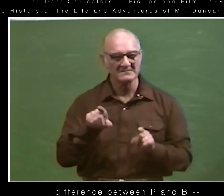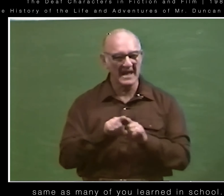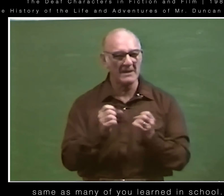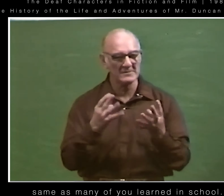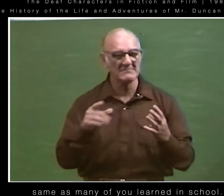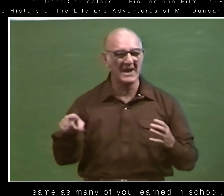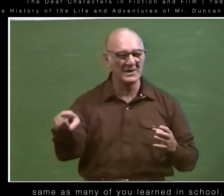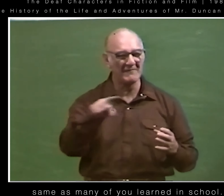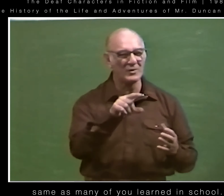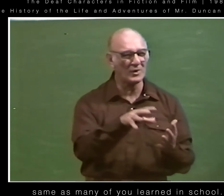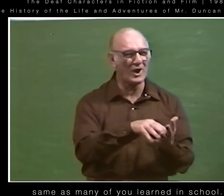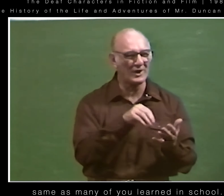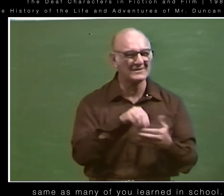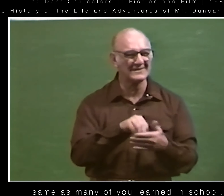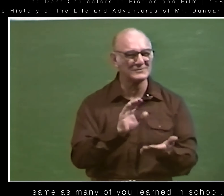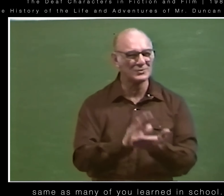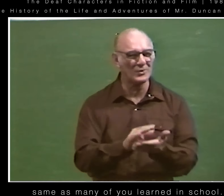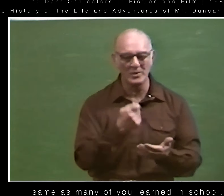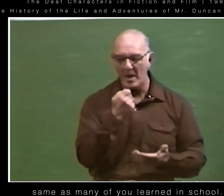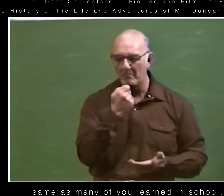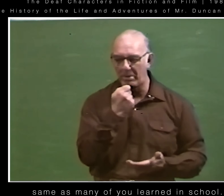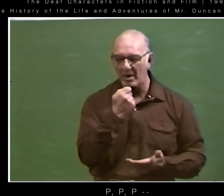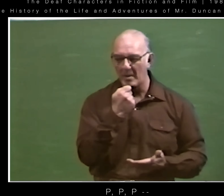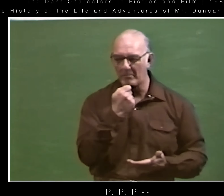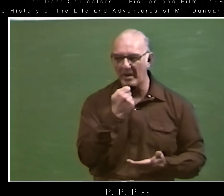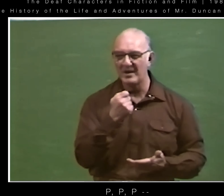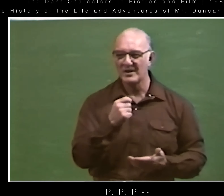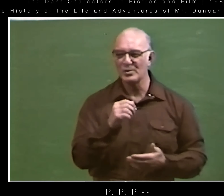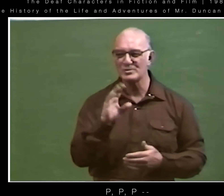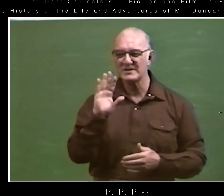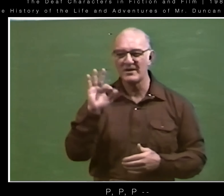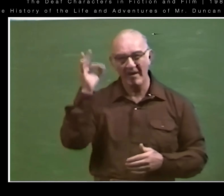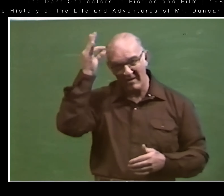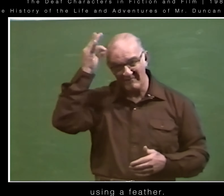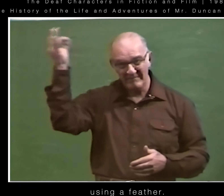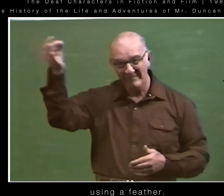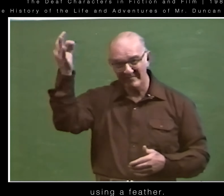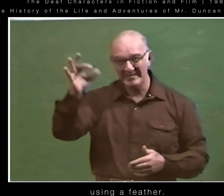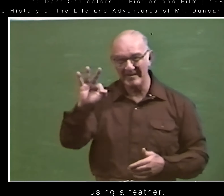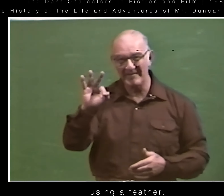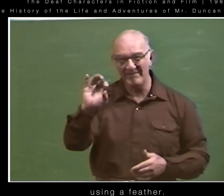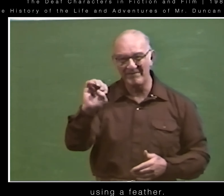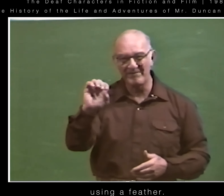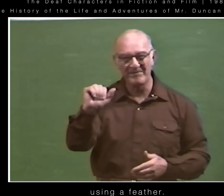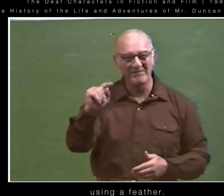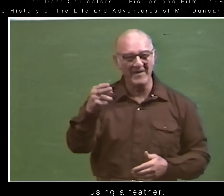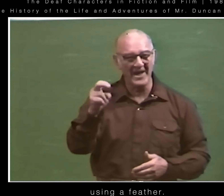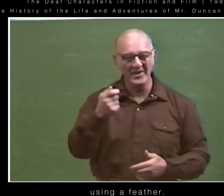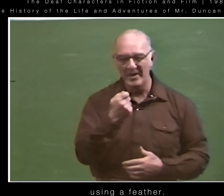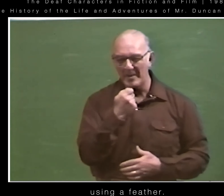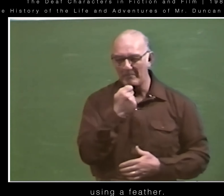same as many of you learned in school, using a feather,